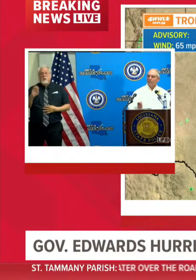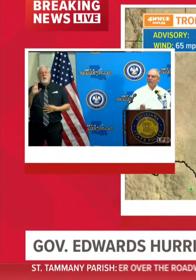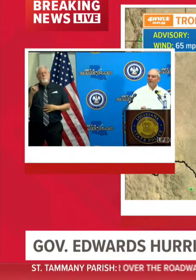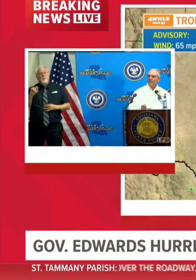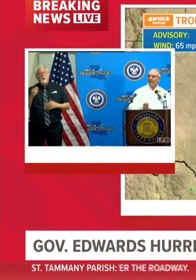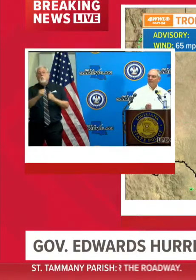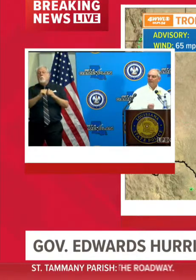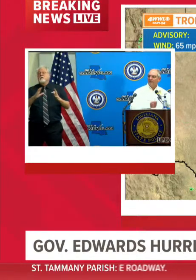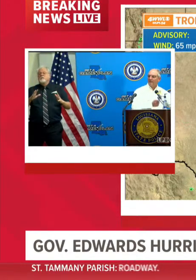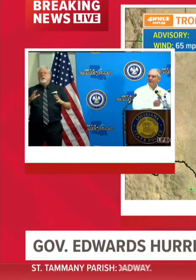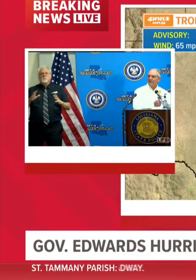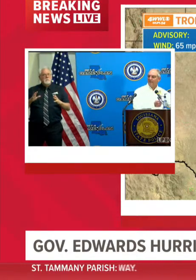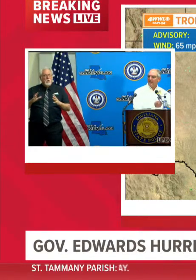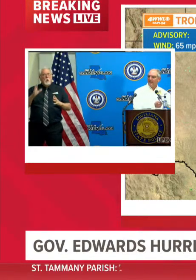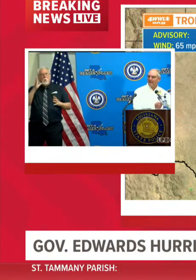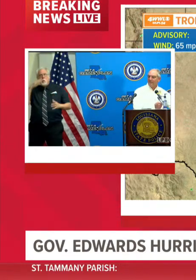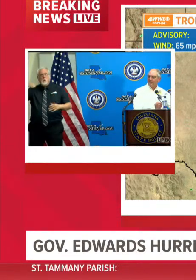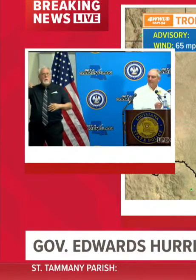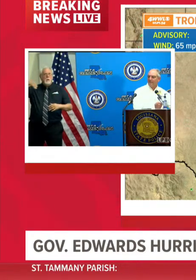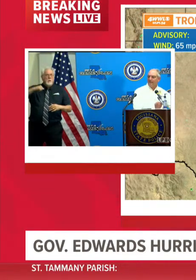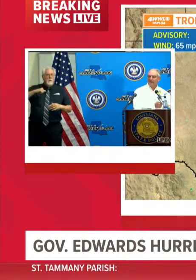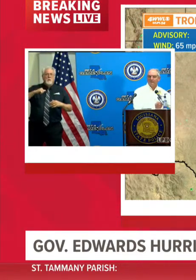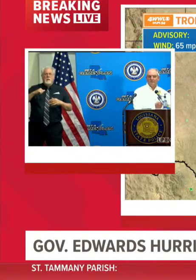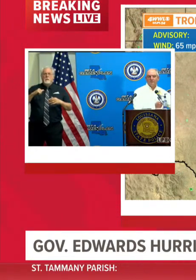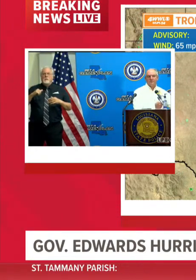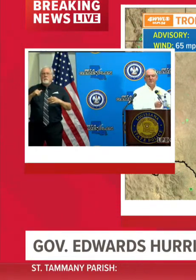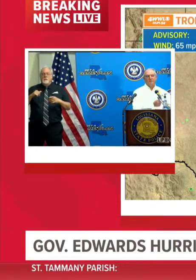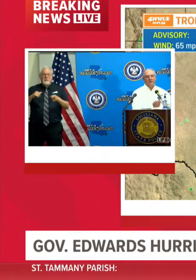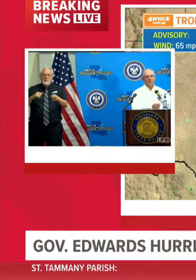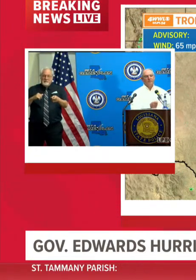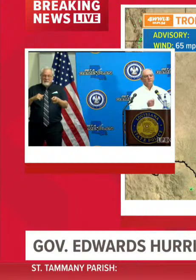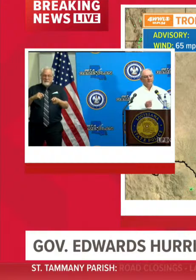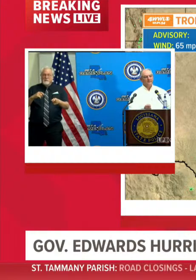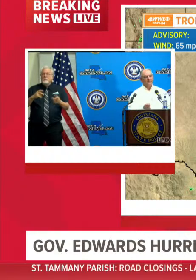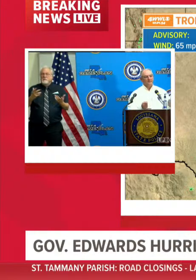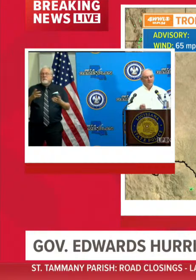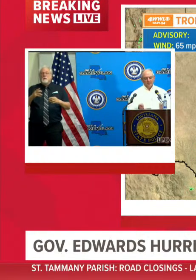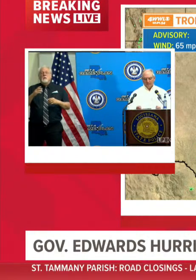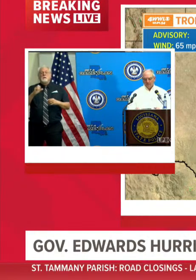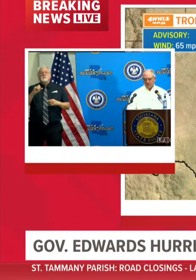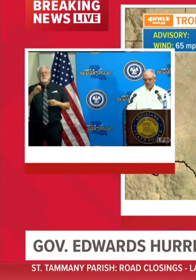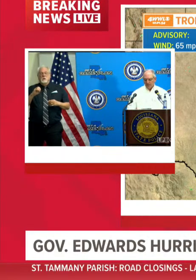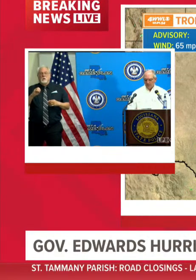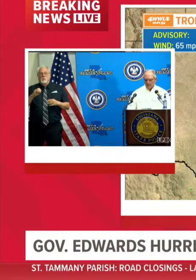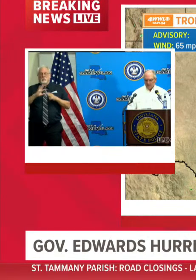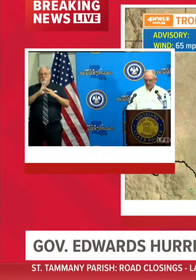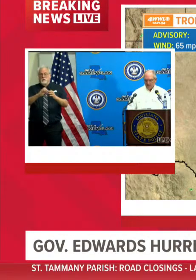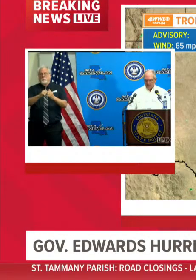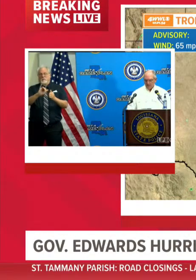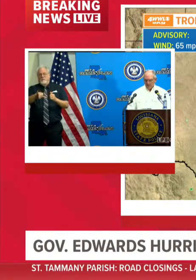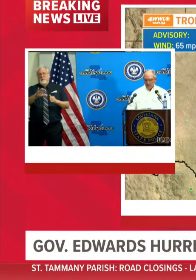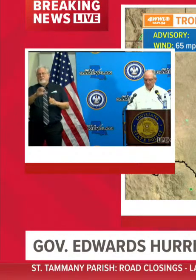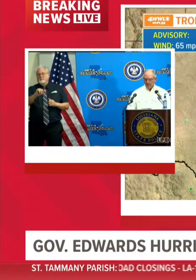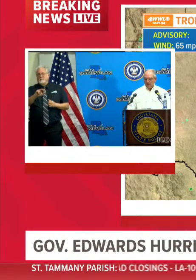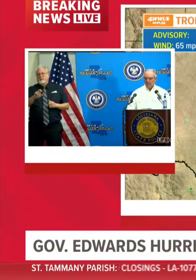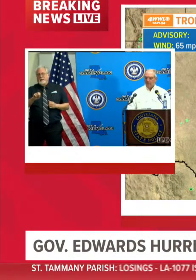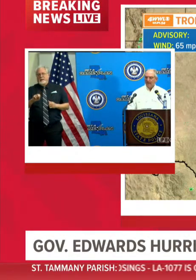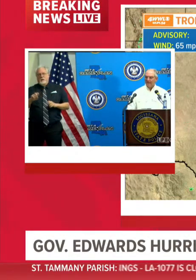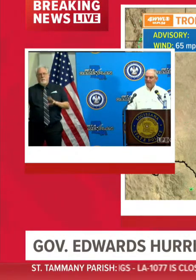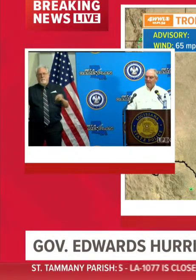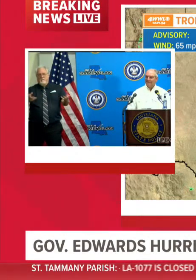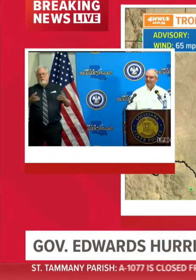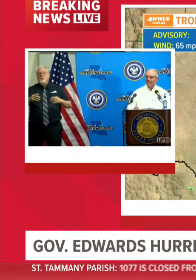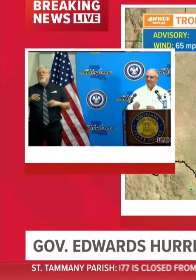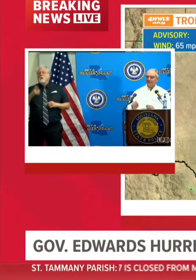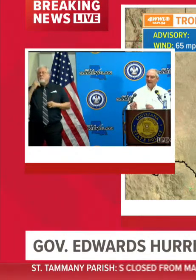without worrying about whether they're going to be ineligible to receive the reimbursement associated with the care that they're